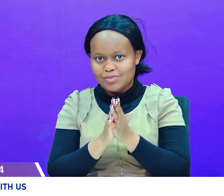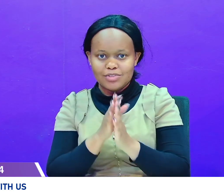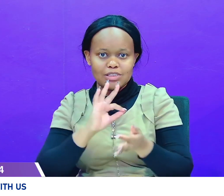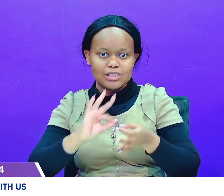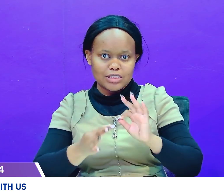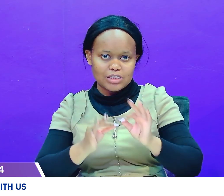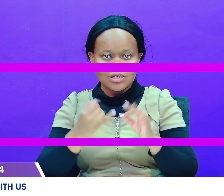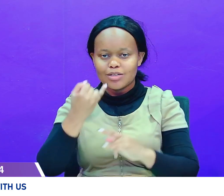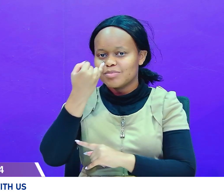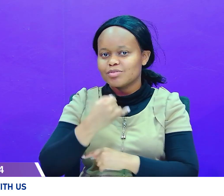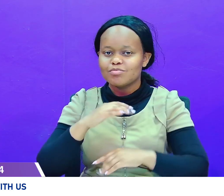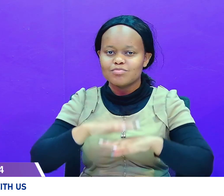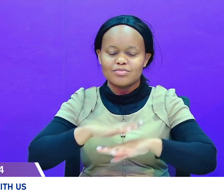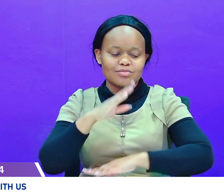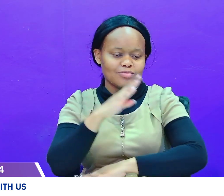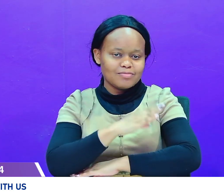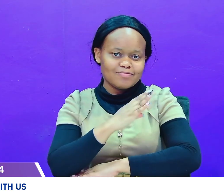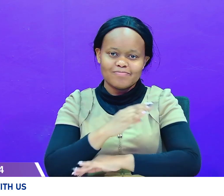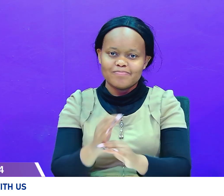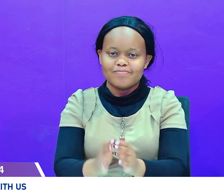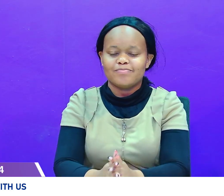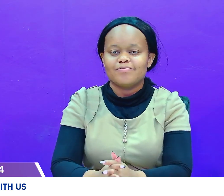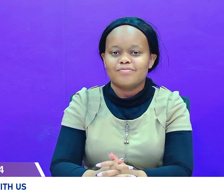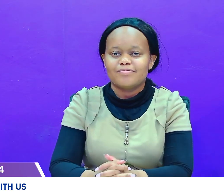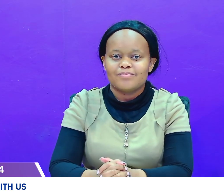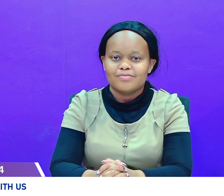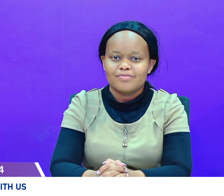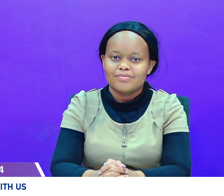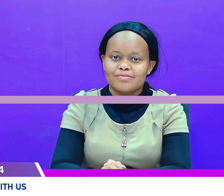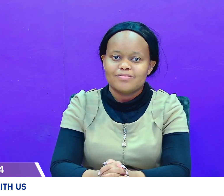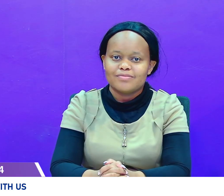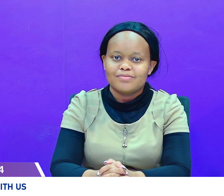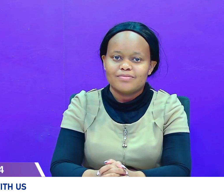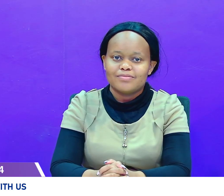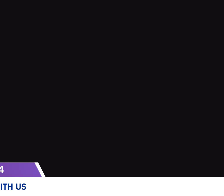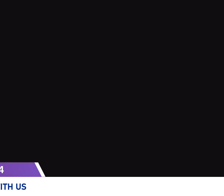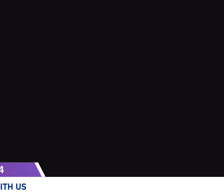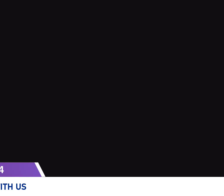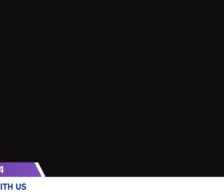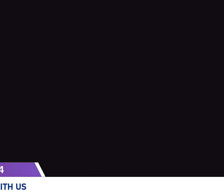Edna Kaindi, and my sign language interpreter are doing the voicing, Irene Tribute. Have a nice evening.